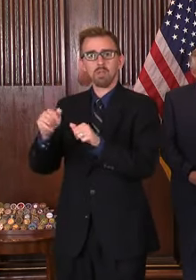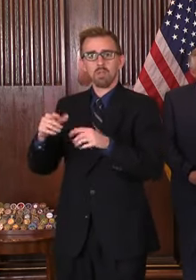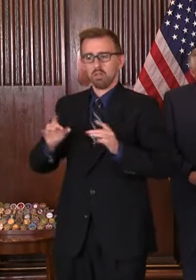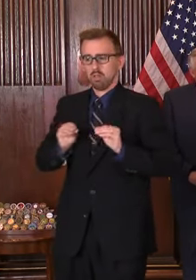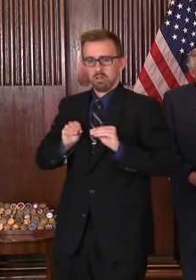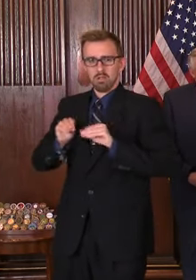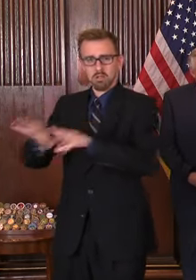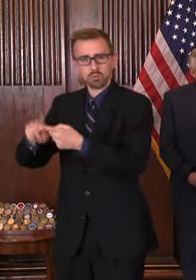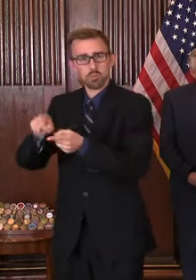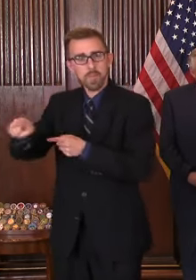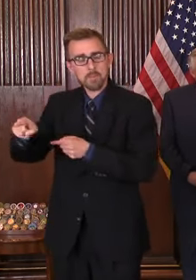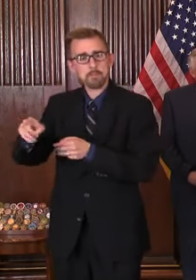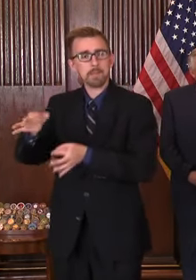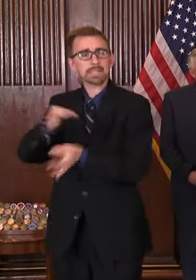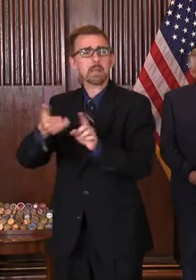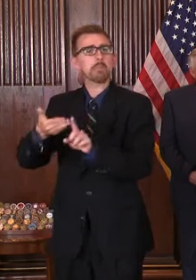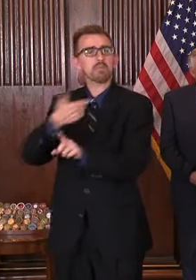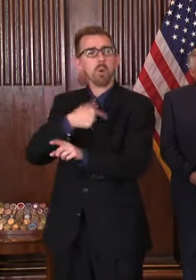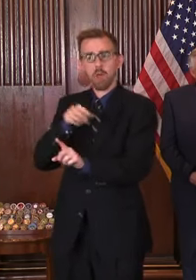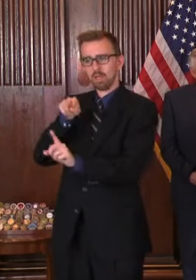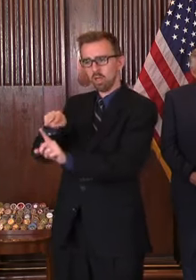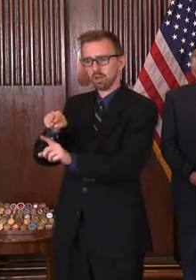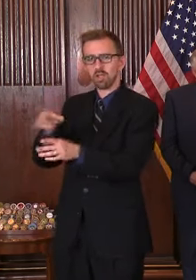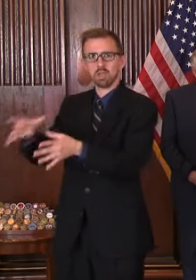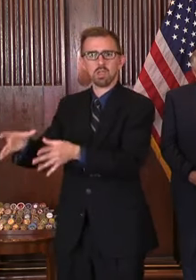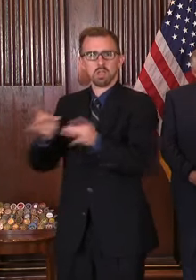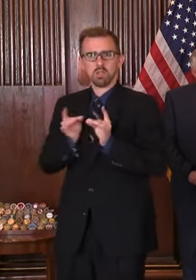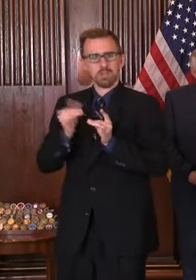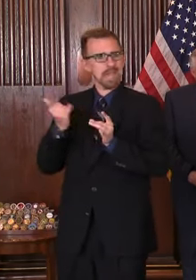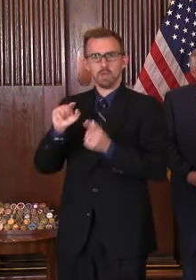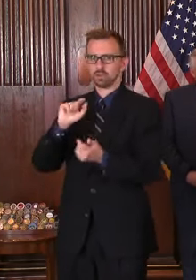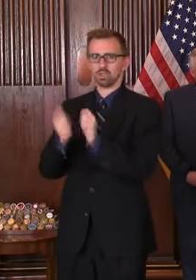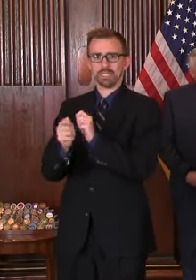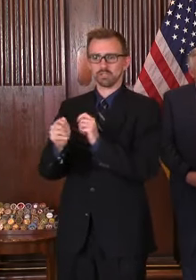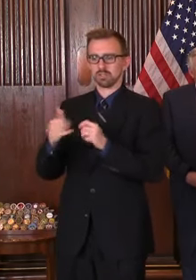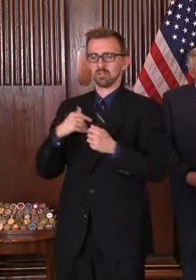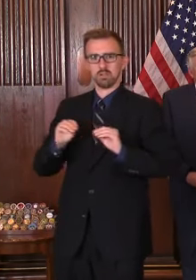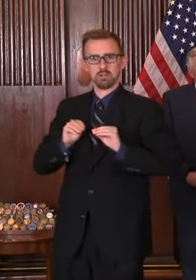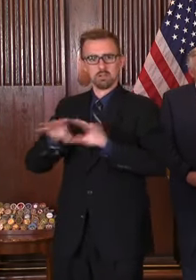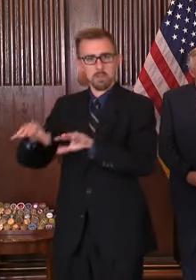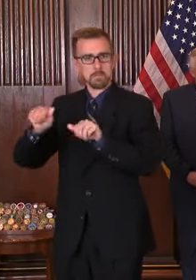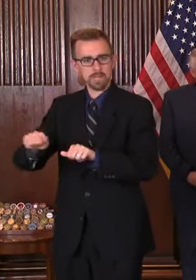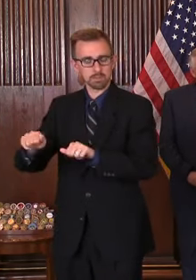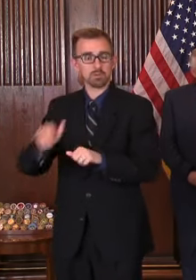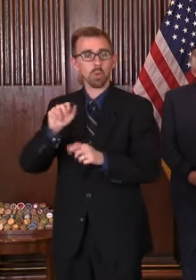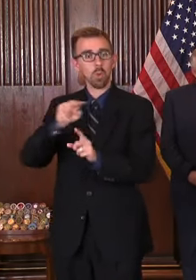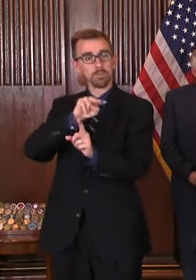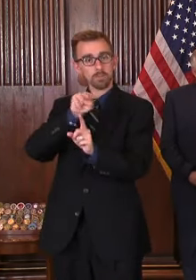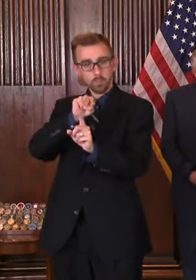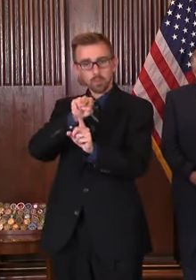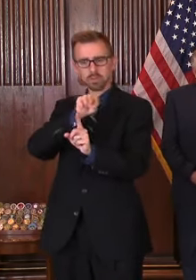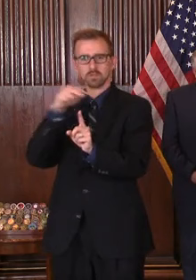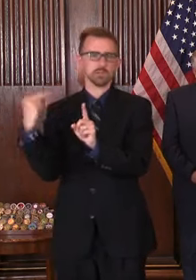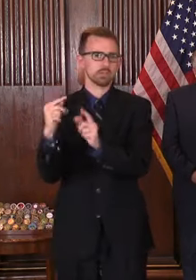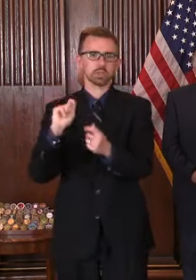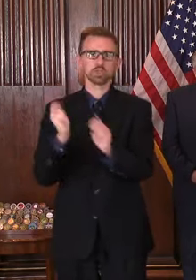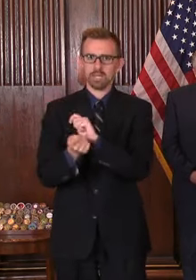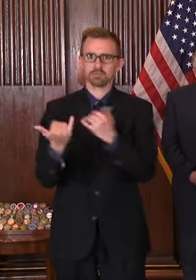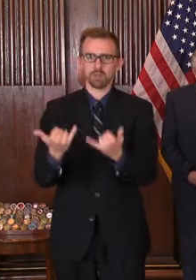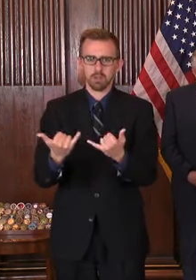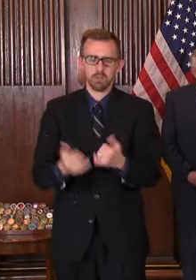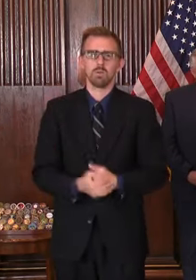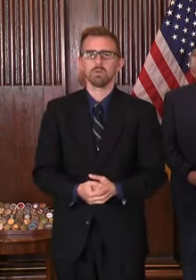me were I to have the infection and not transmitting it. So this disease has flipped the paradigm quite a bit. It's not just